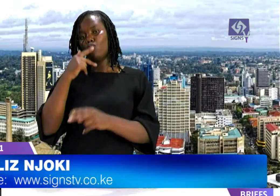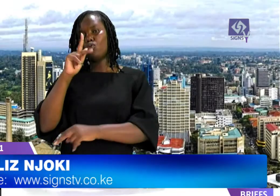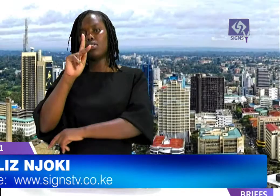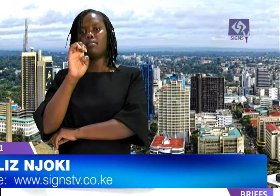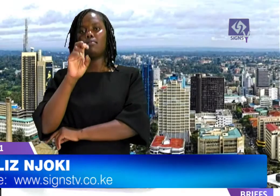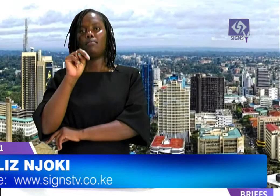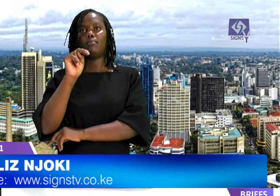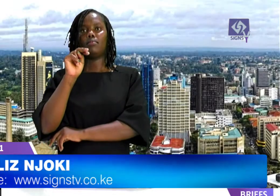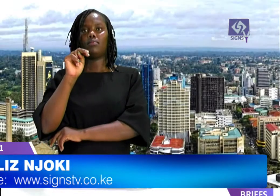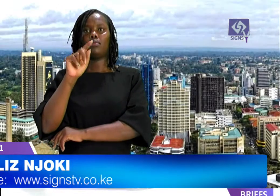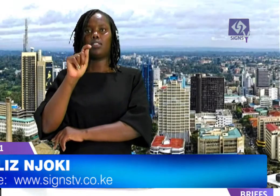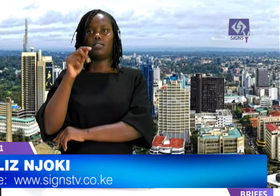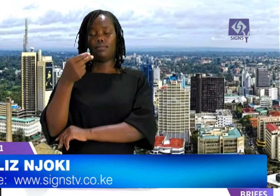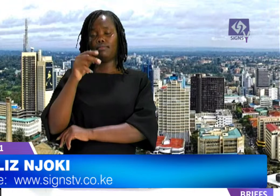Bungoma County Governor